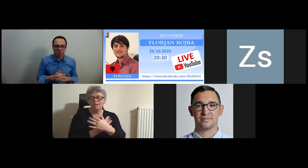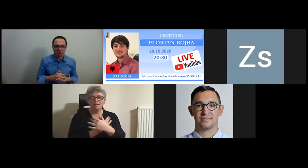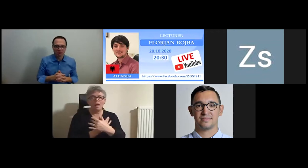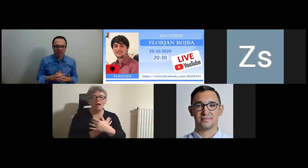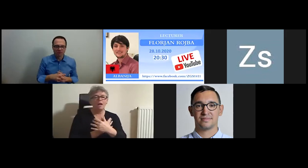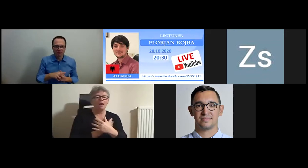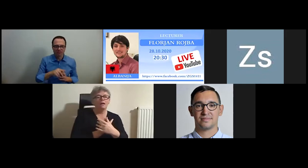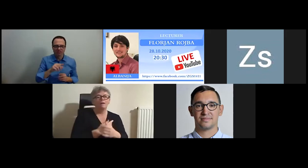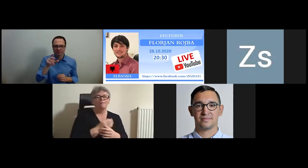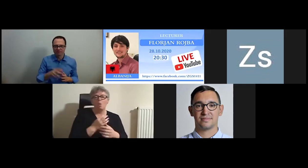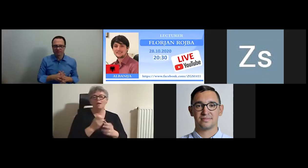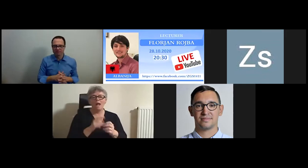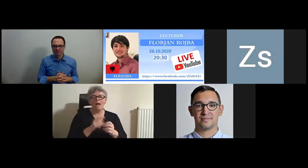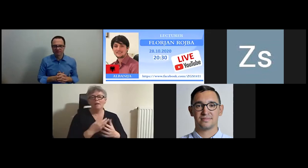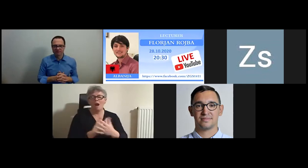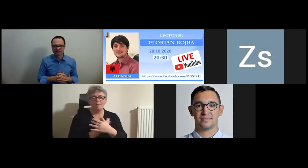From Albania.